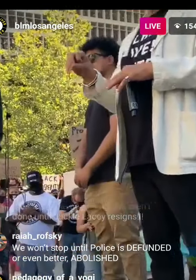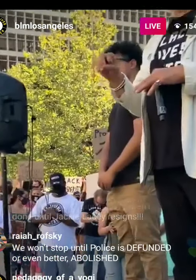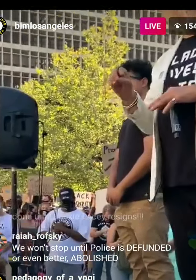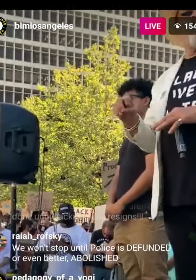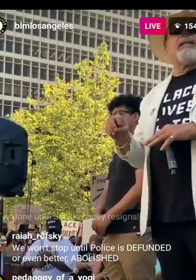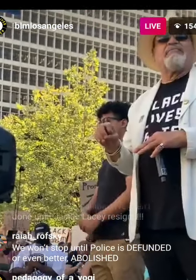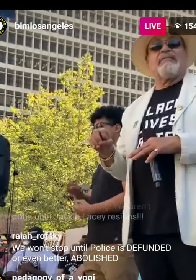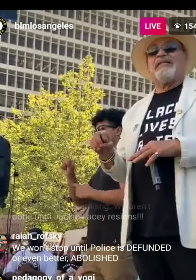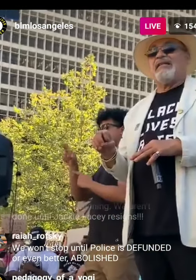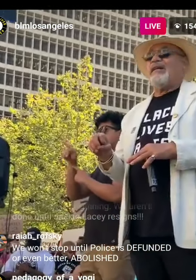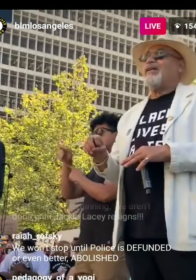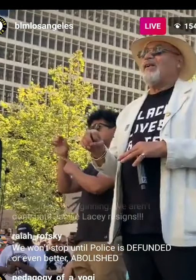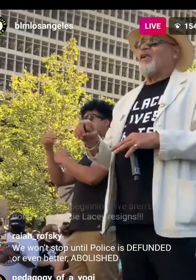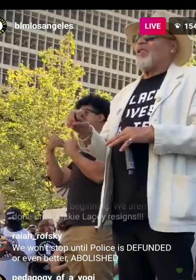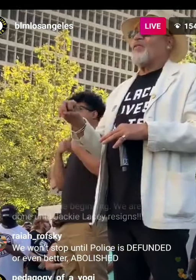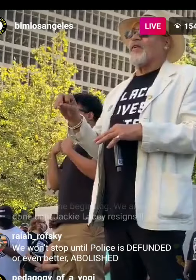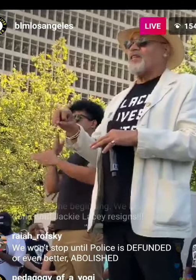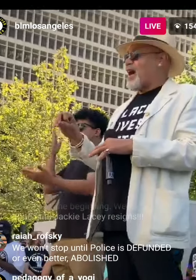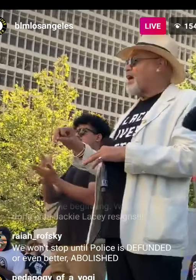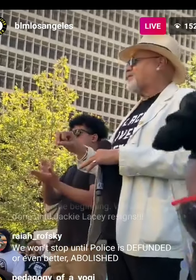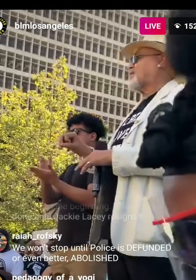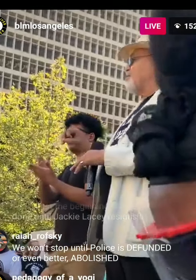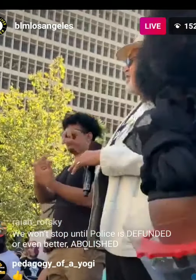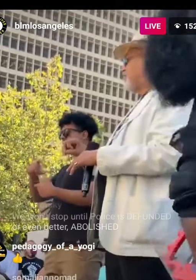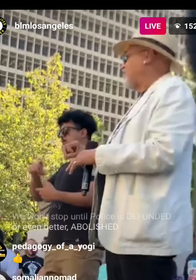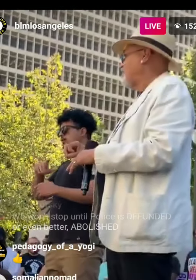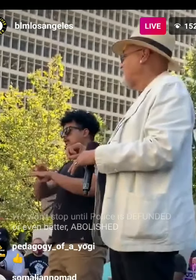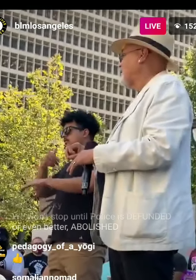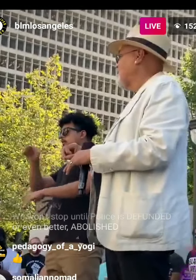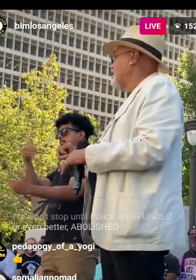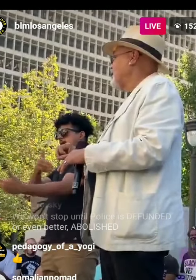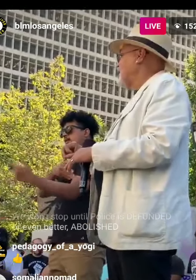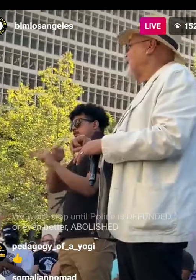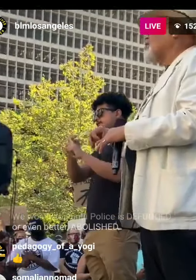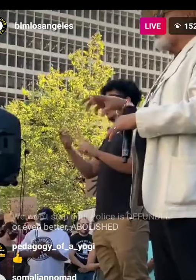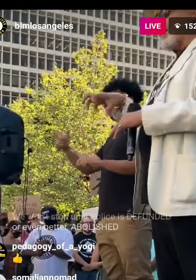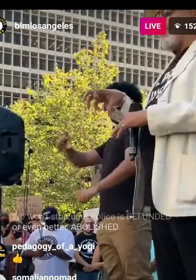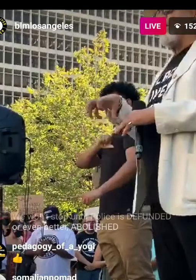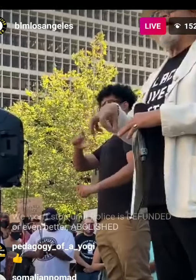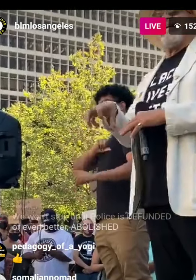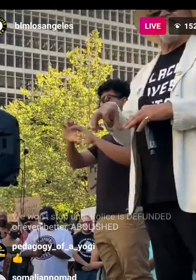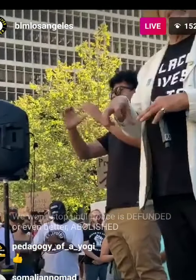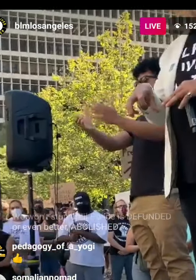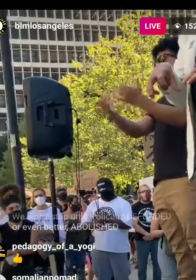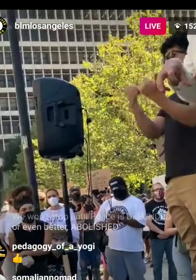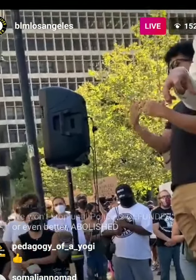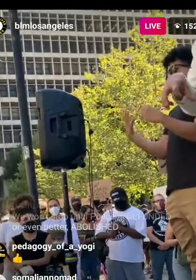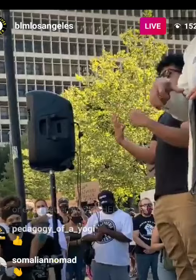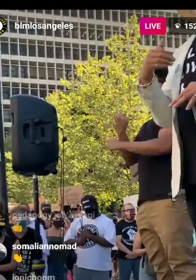We got subpoena power for the Sheriff's Commission. So we are